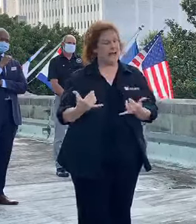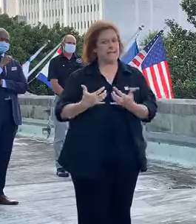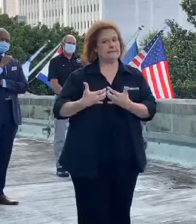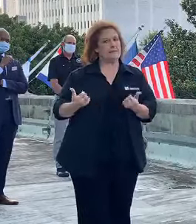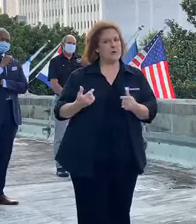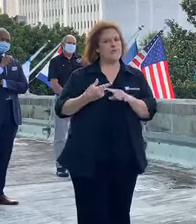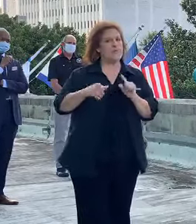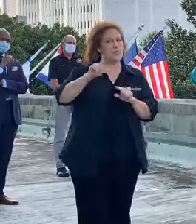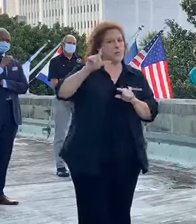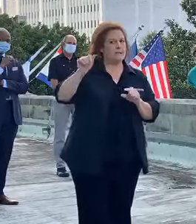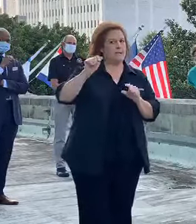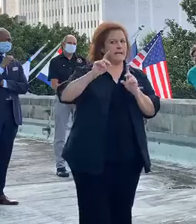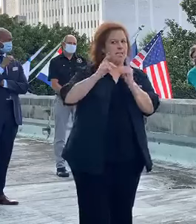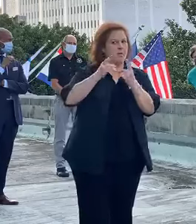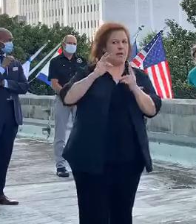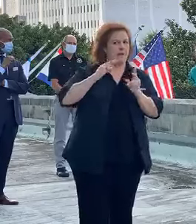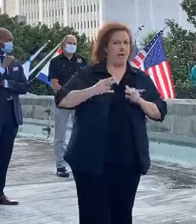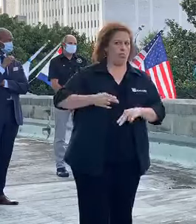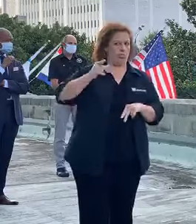the Louisiana Department of Health.